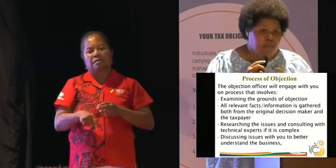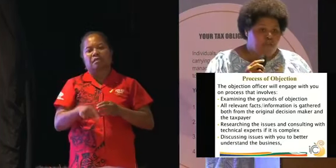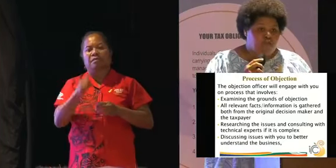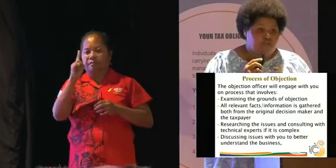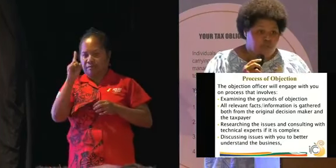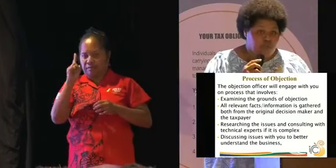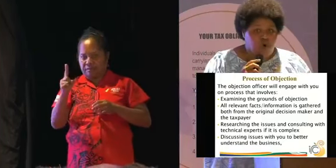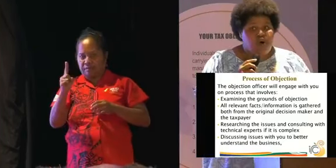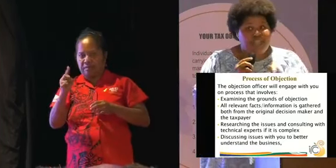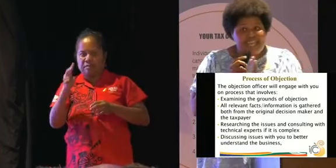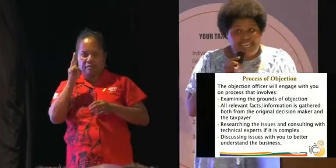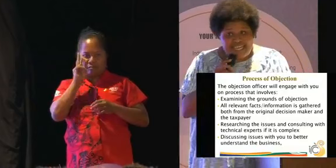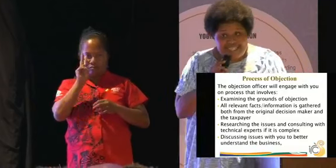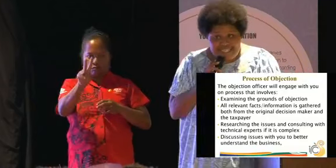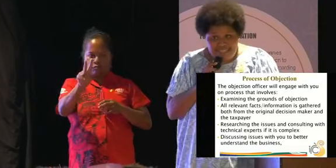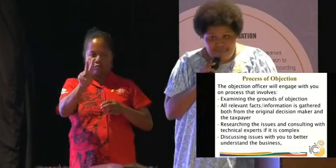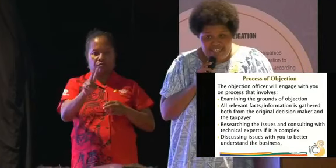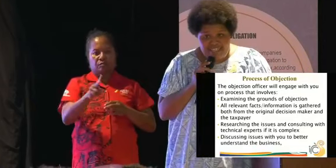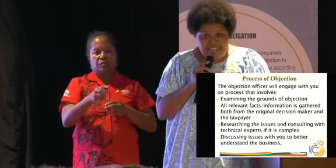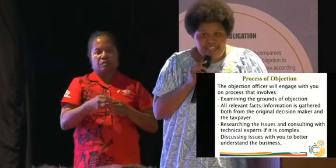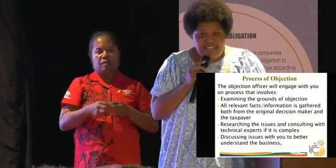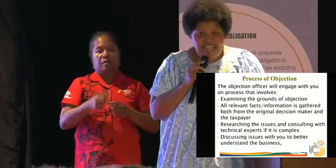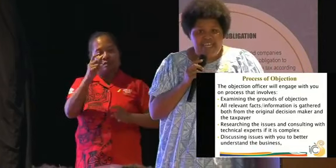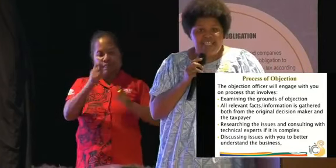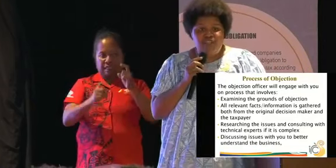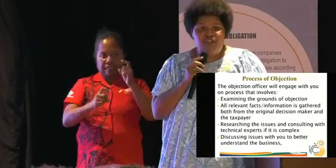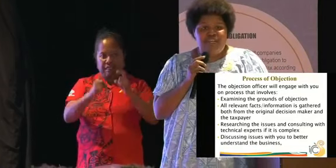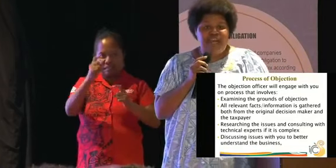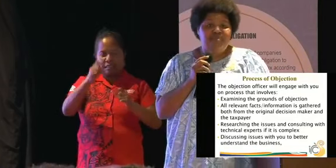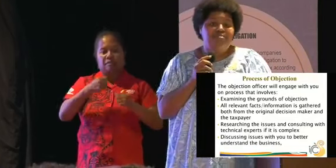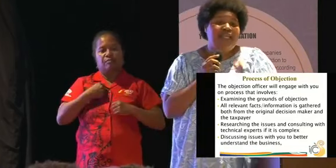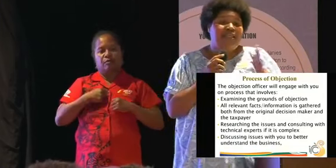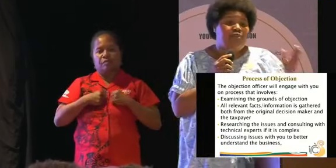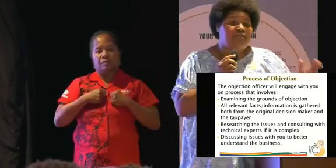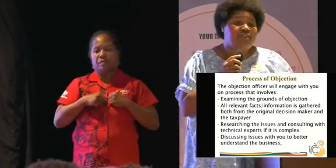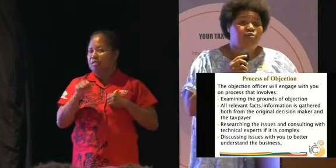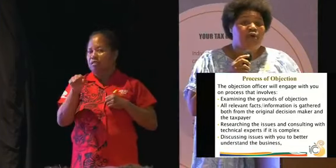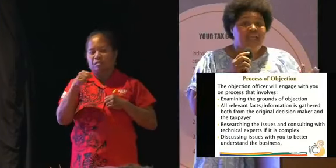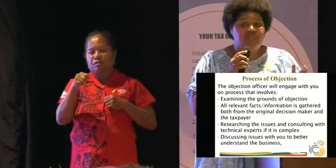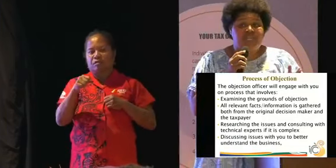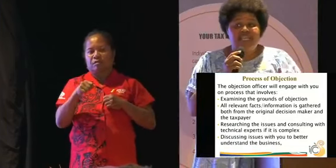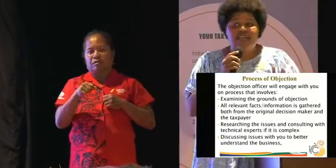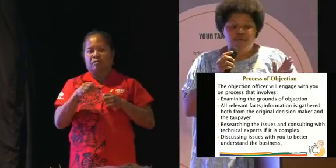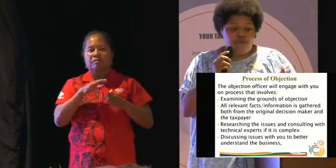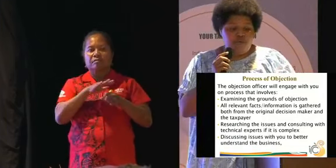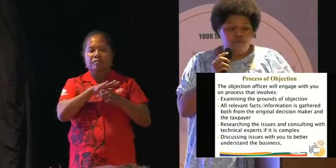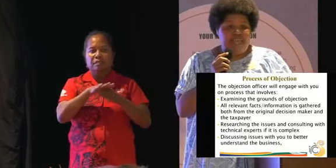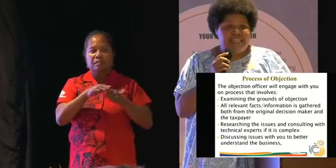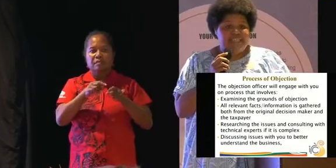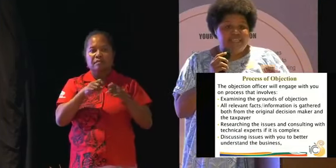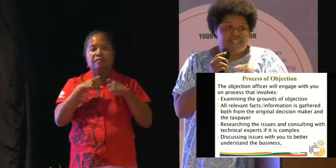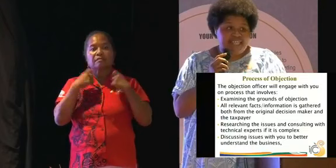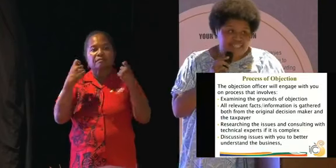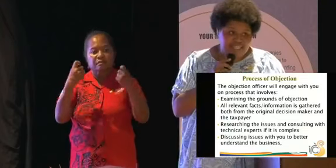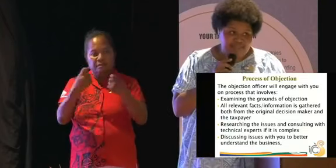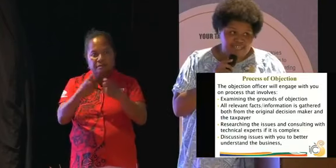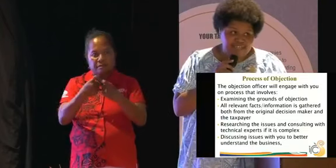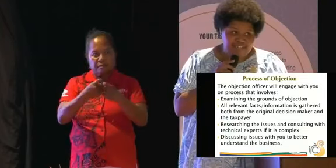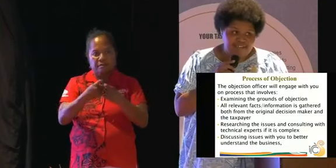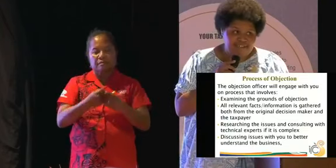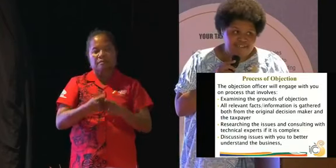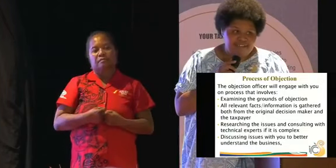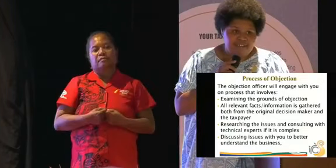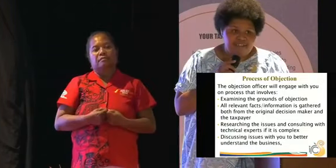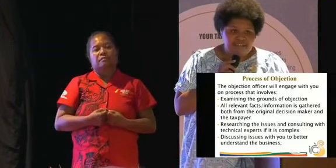independent view on that assessment. It is not done by the officer who actually raised the